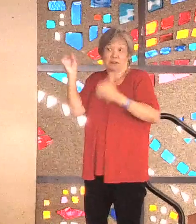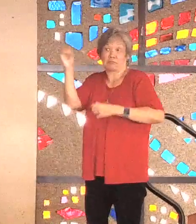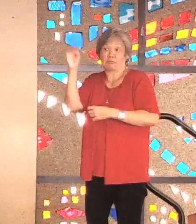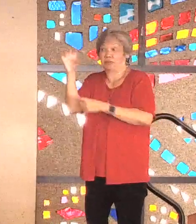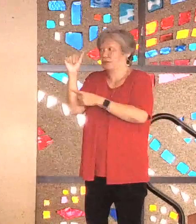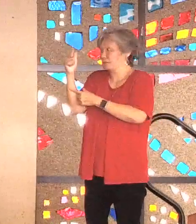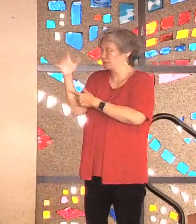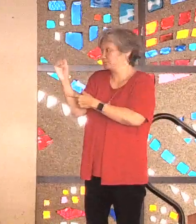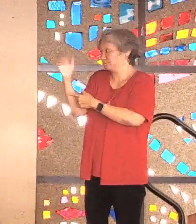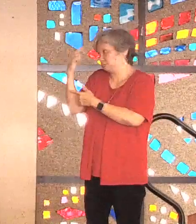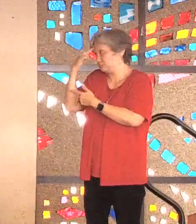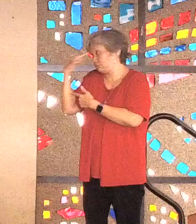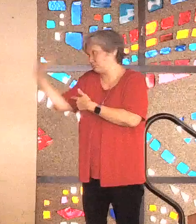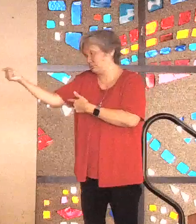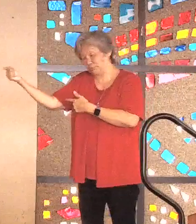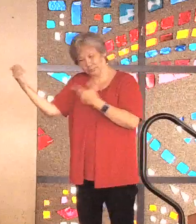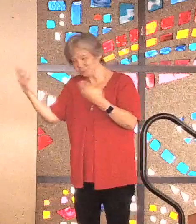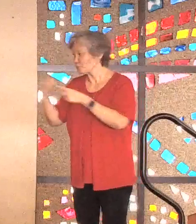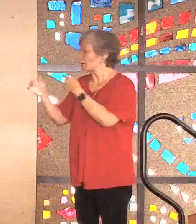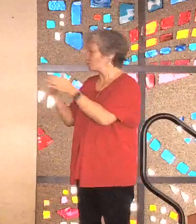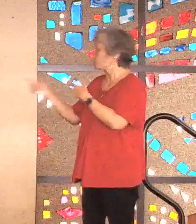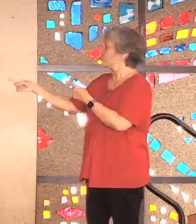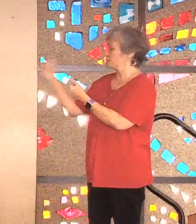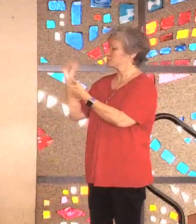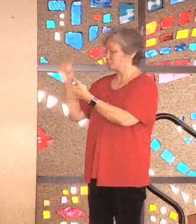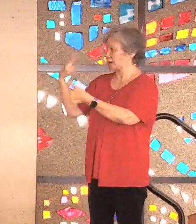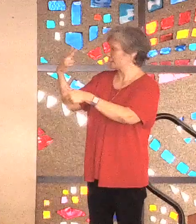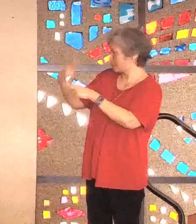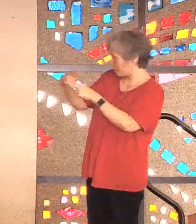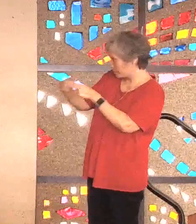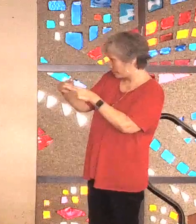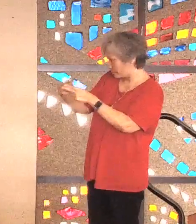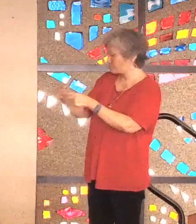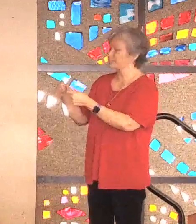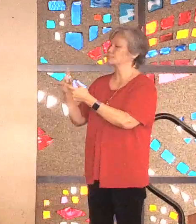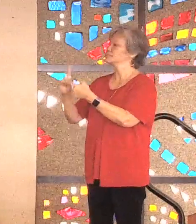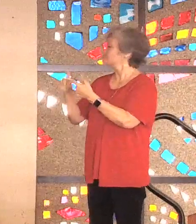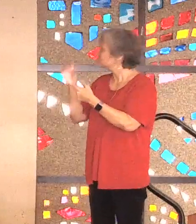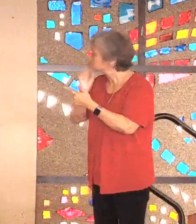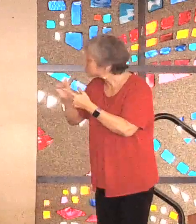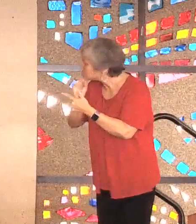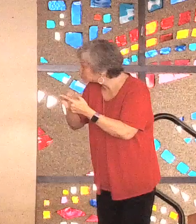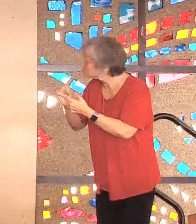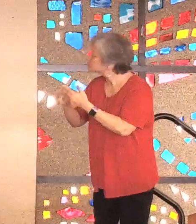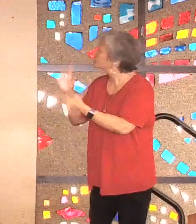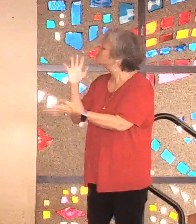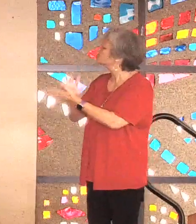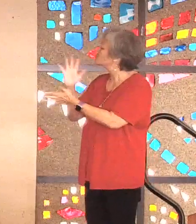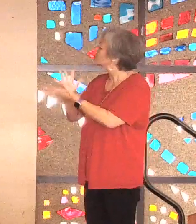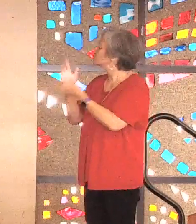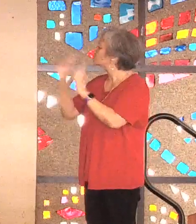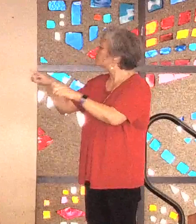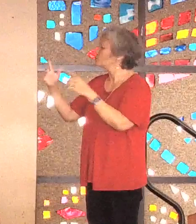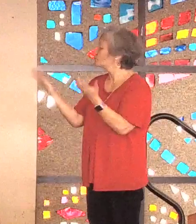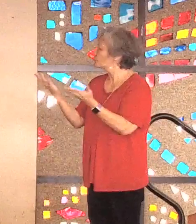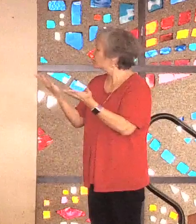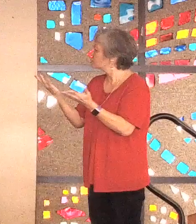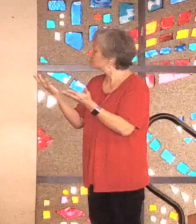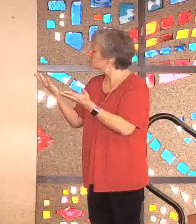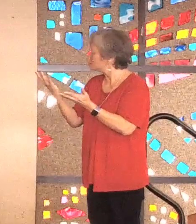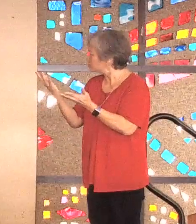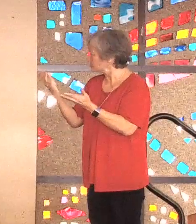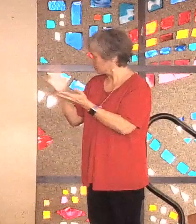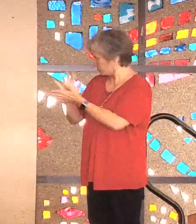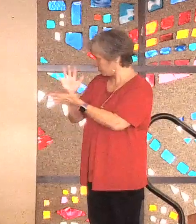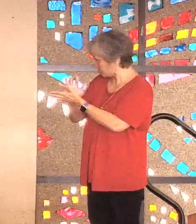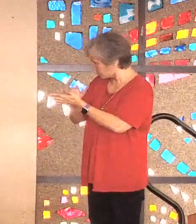age, but if he wants to, he sure can. But anyway, I'd like you to say your name, your age, and what school